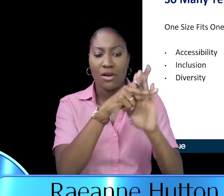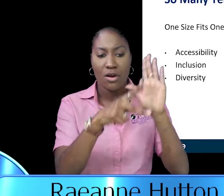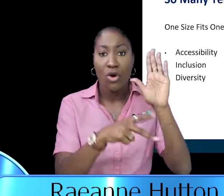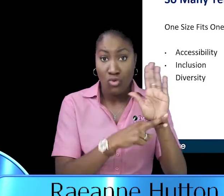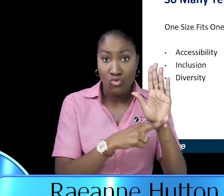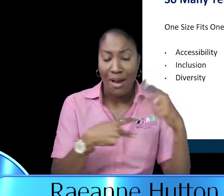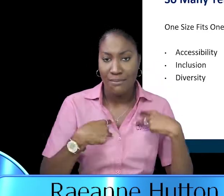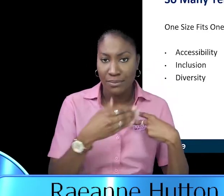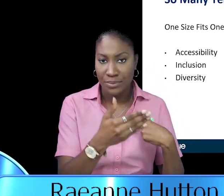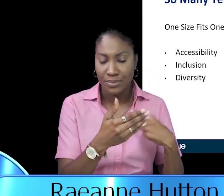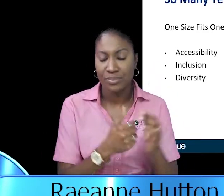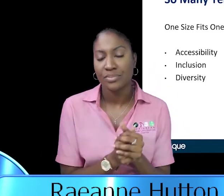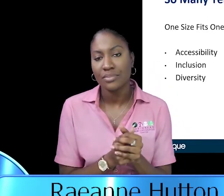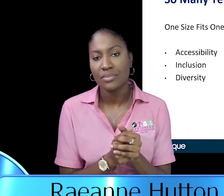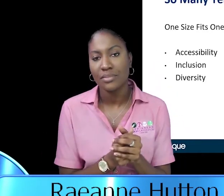Guidelines.